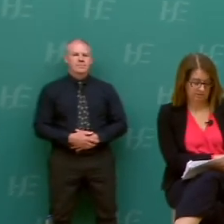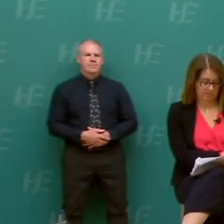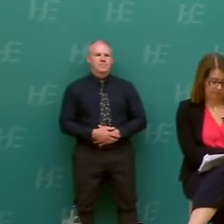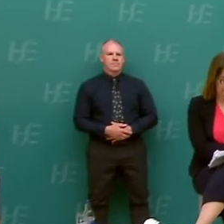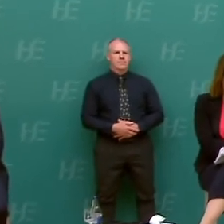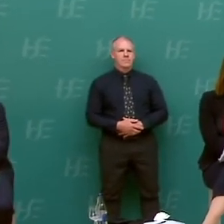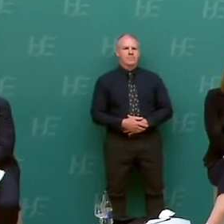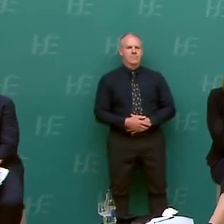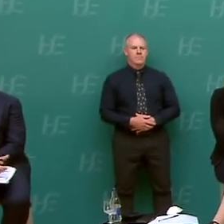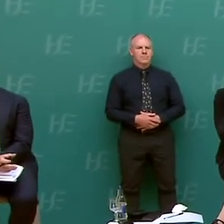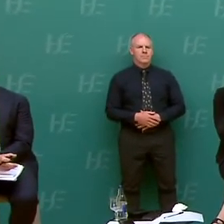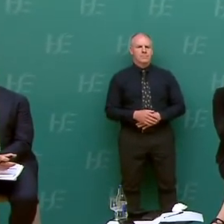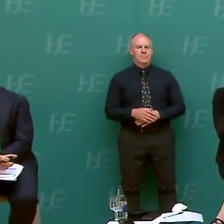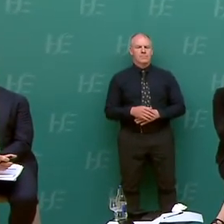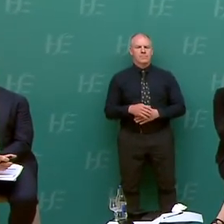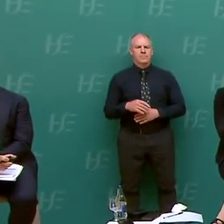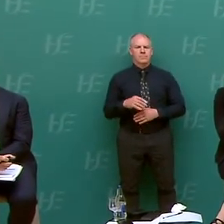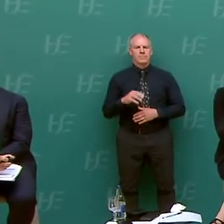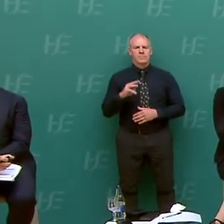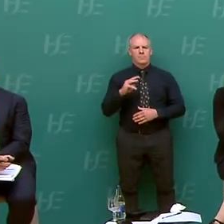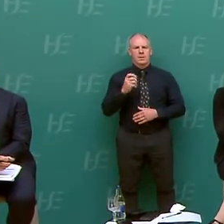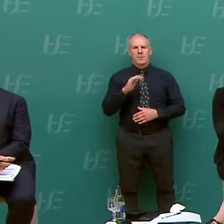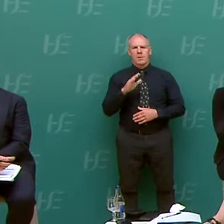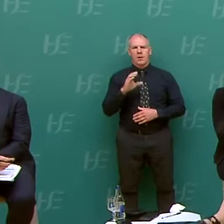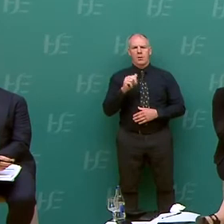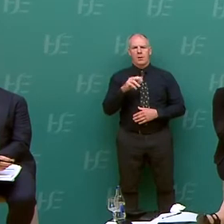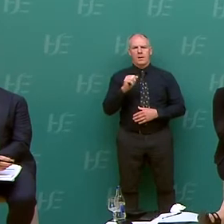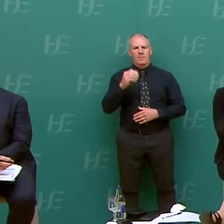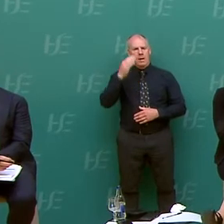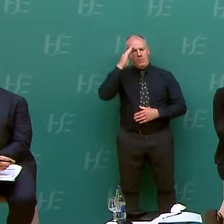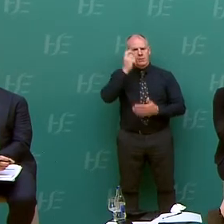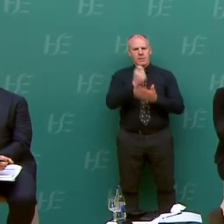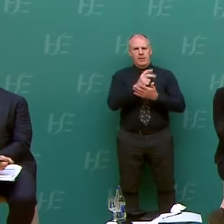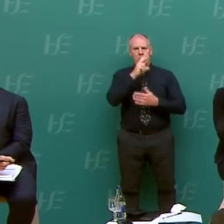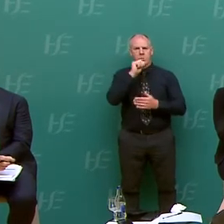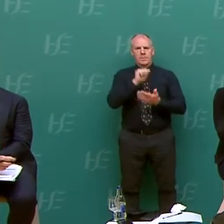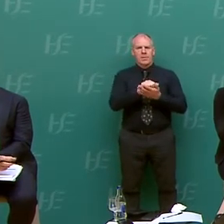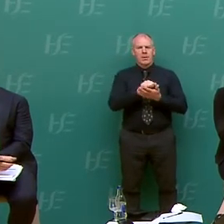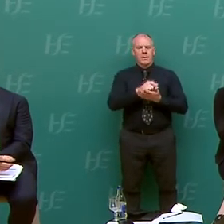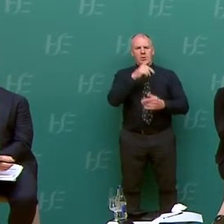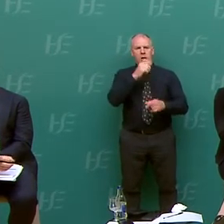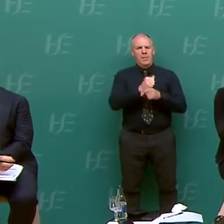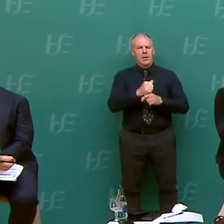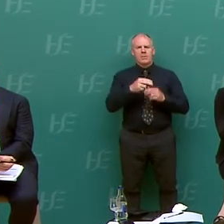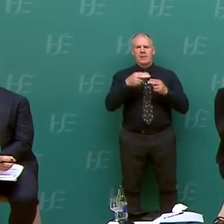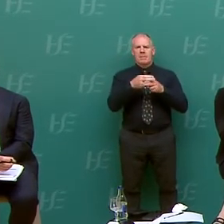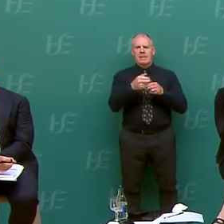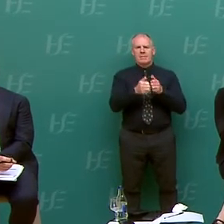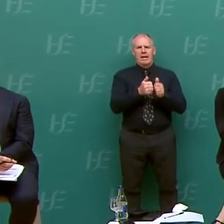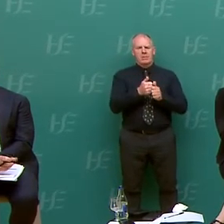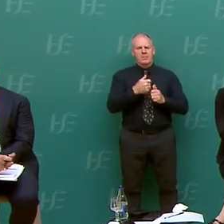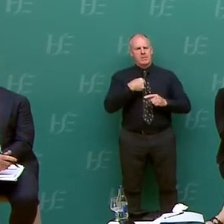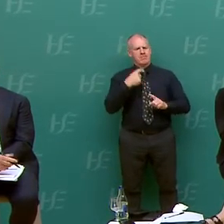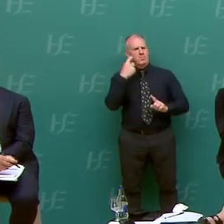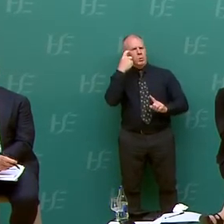Paul Cullen, Irish Times. 2 questions. Firstly, on the meat factories, I was just wondering